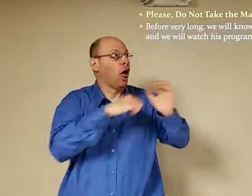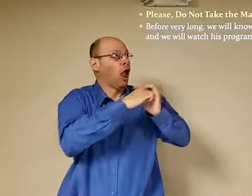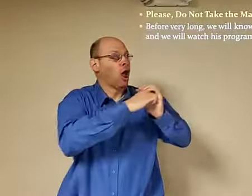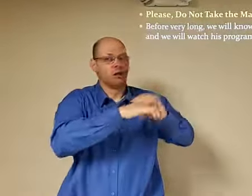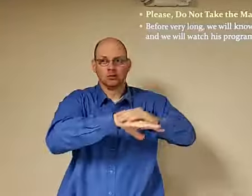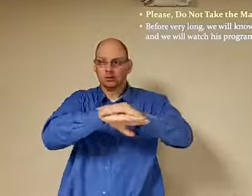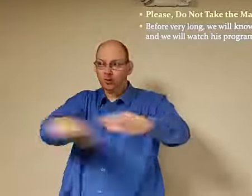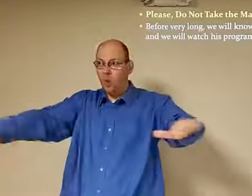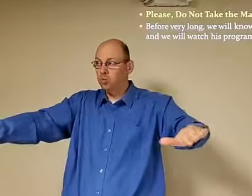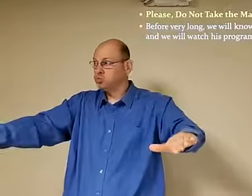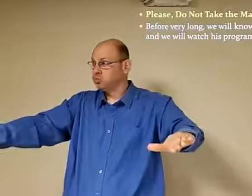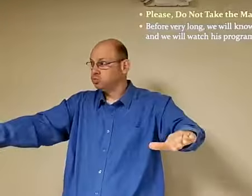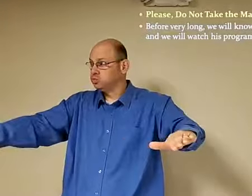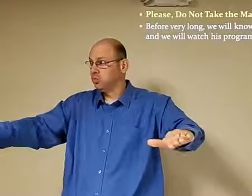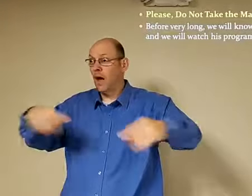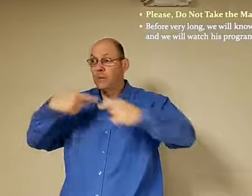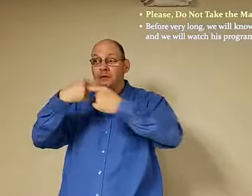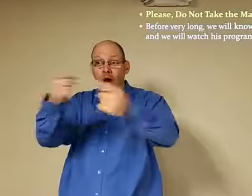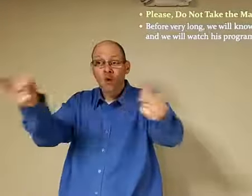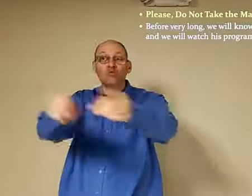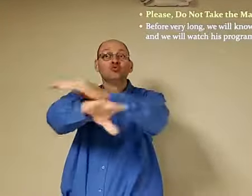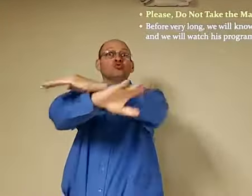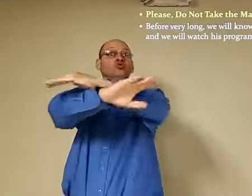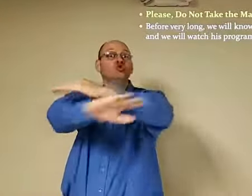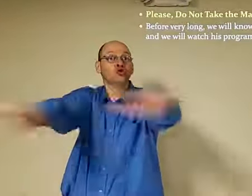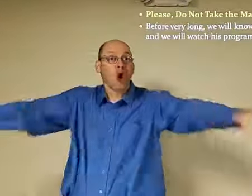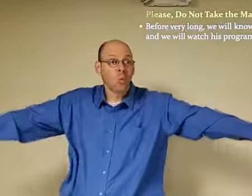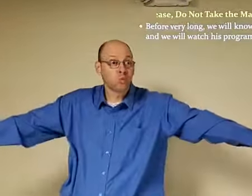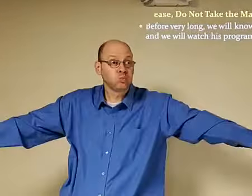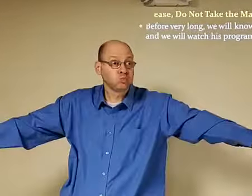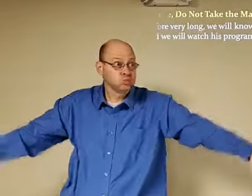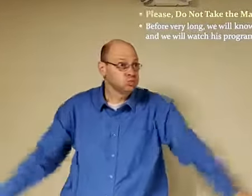don't accept the antichrist don't worship the antichrist I'm telling you don't do it